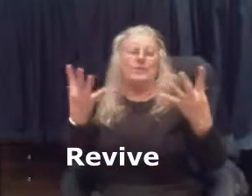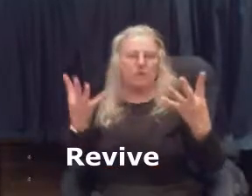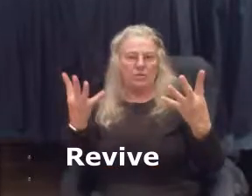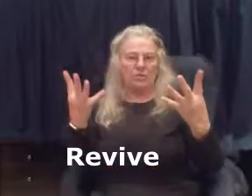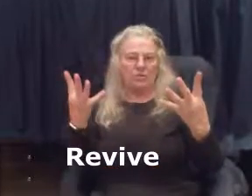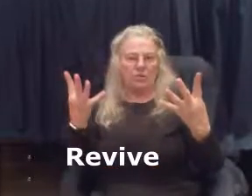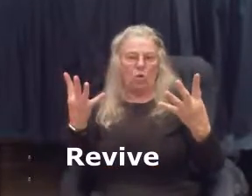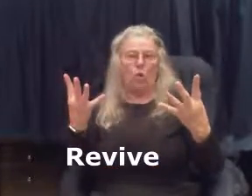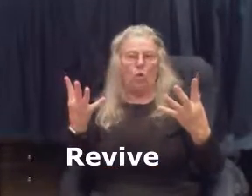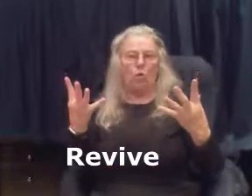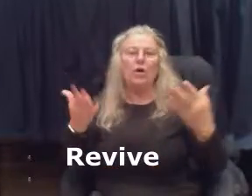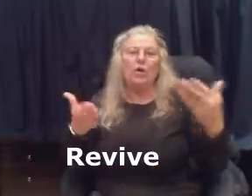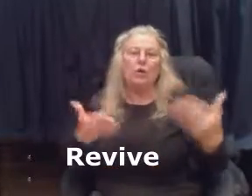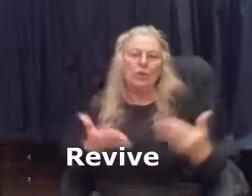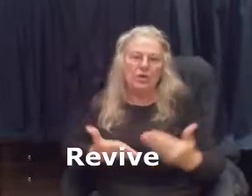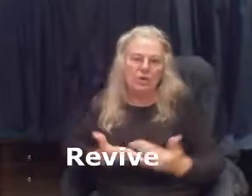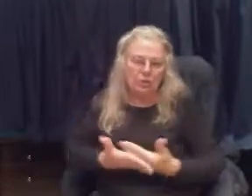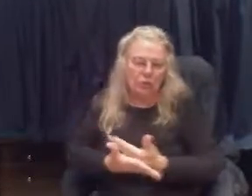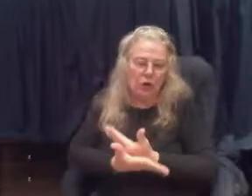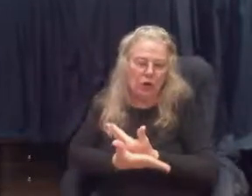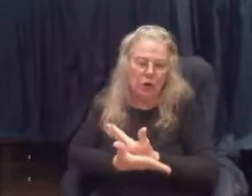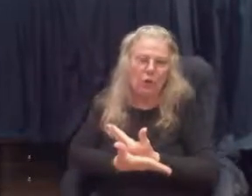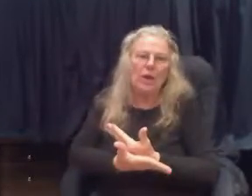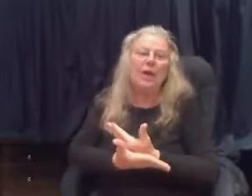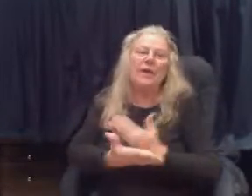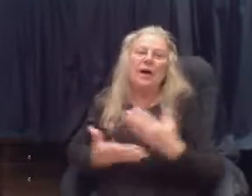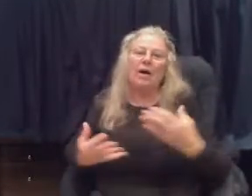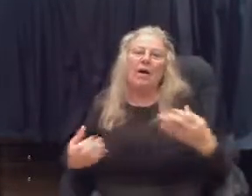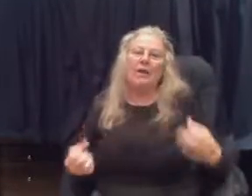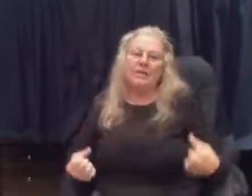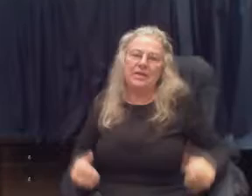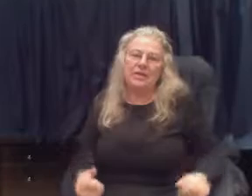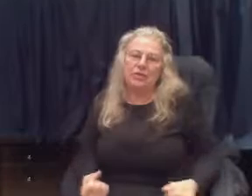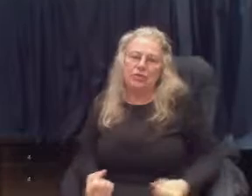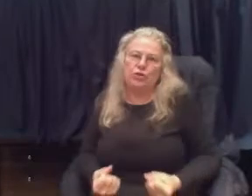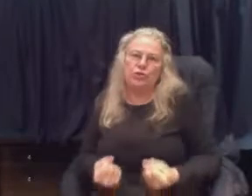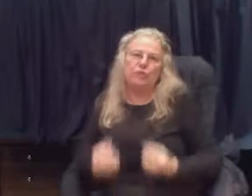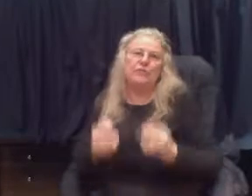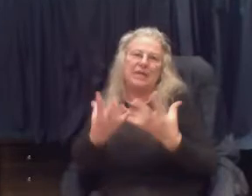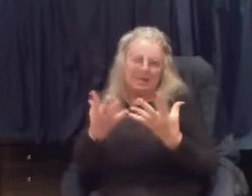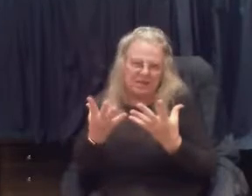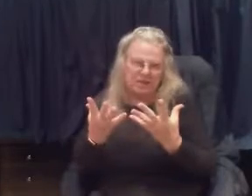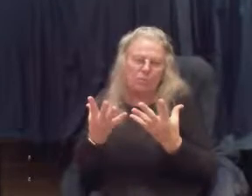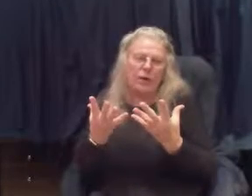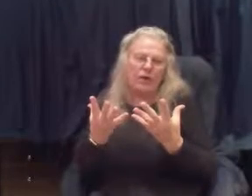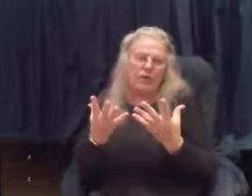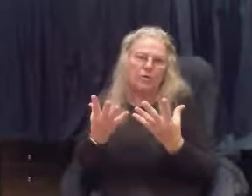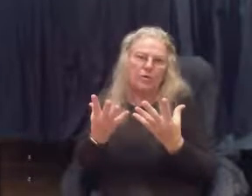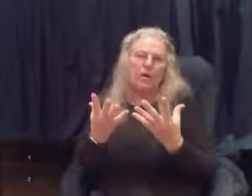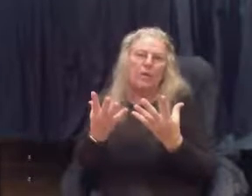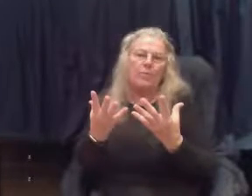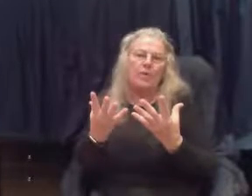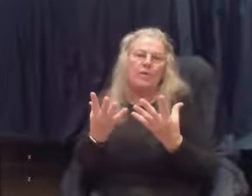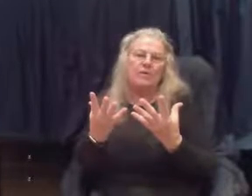inspiration, or you can do new. Now, I tend to choose inspired because